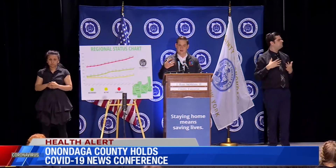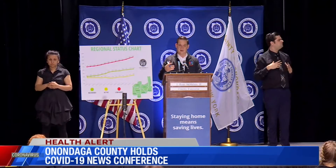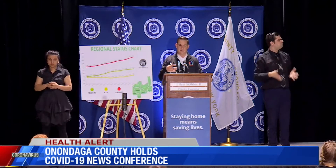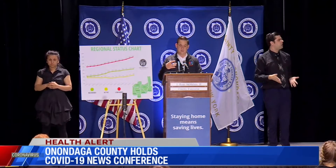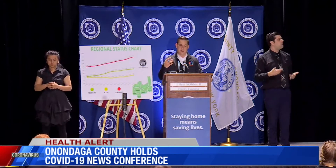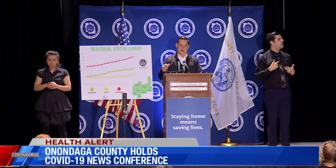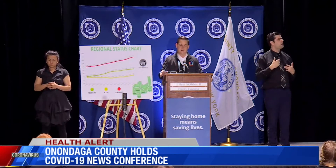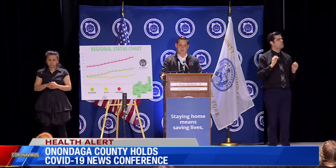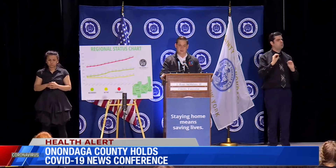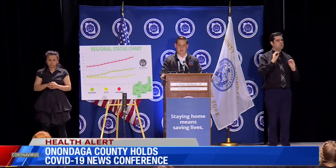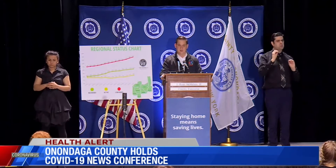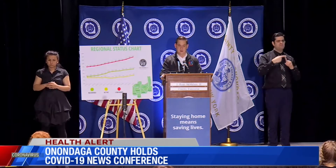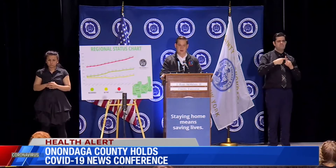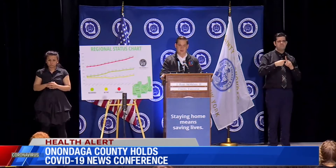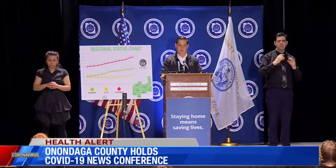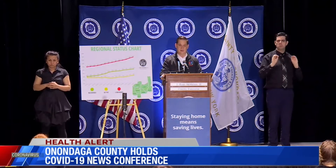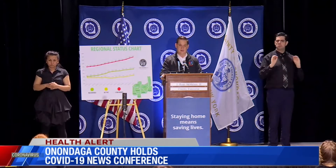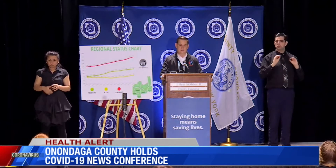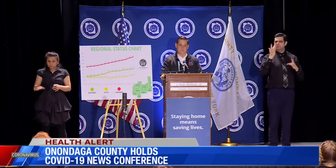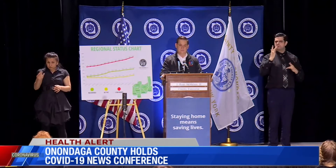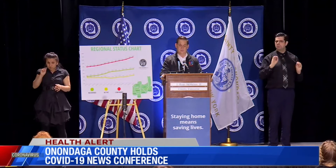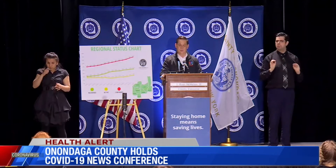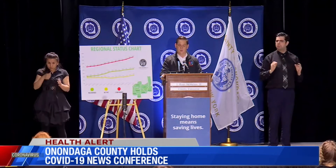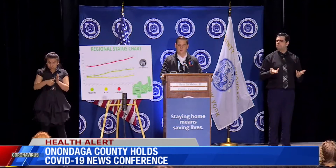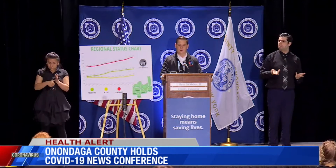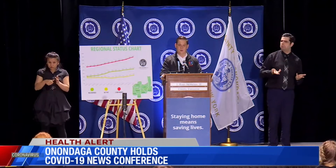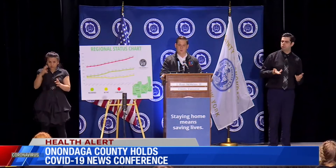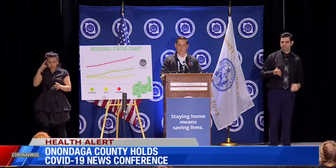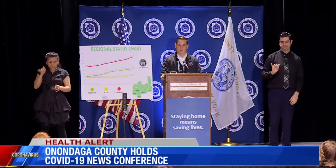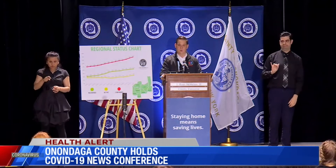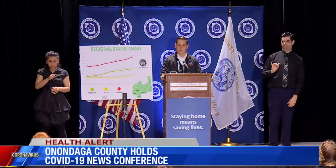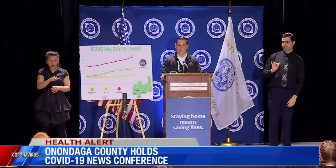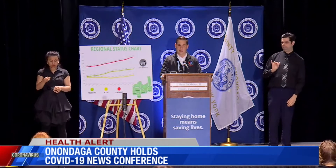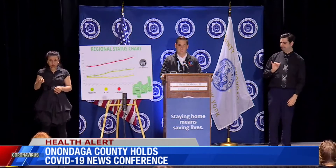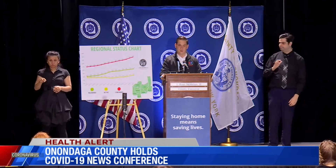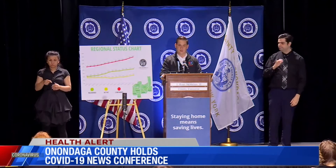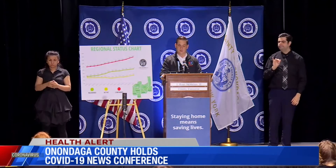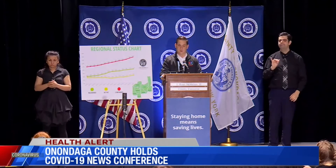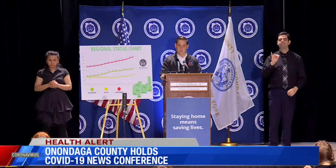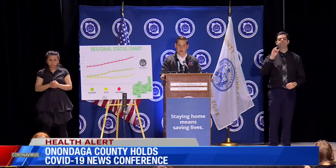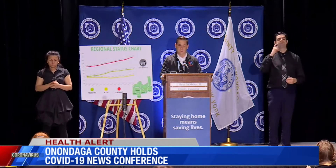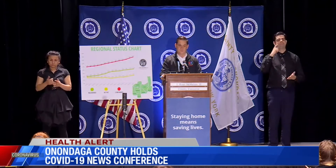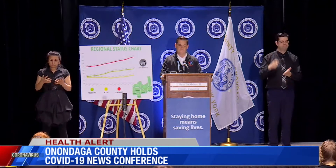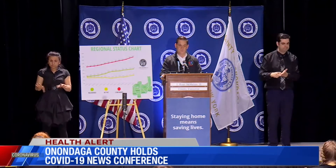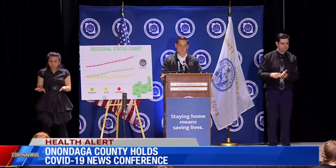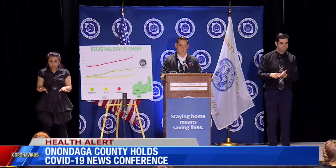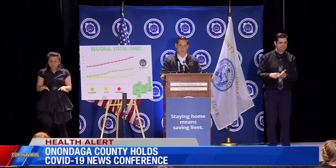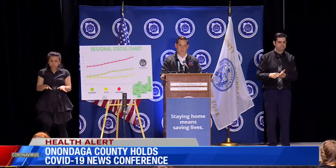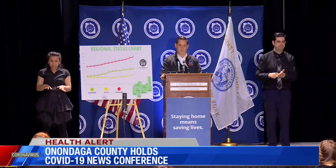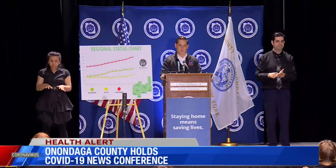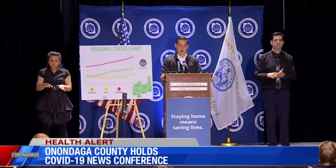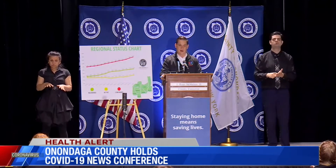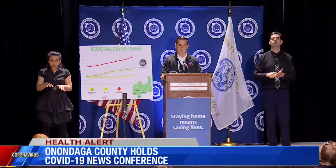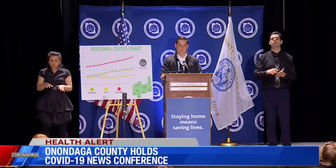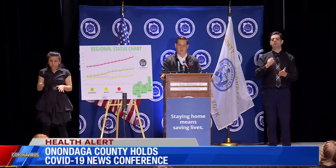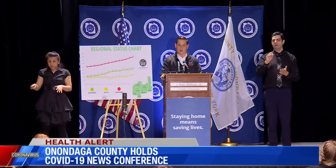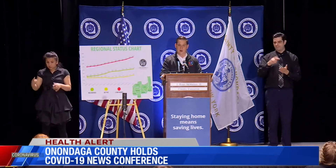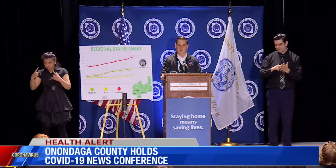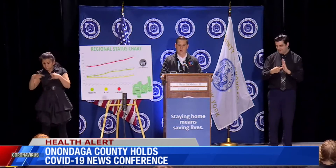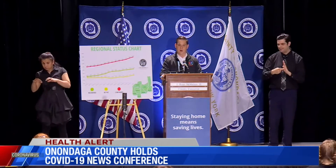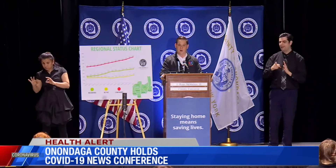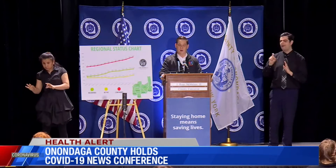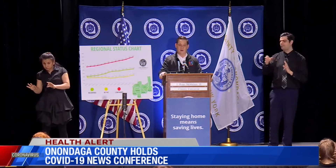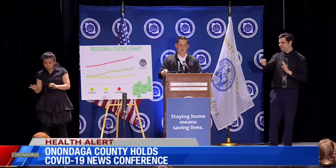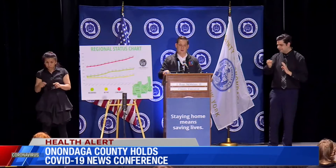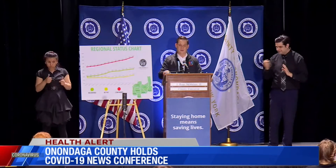you're finding these pockets, and once we're done with that, we get these people better. We move on and we figure